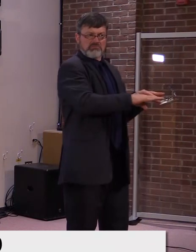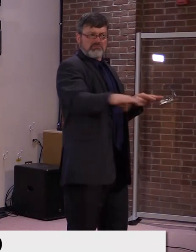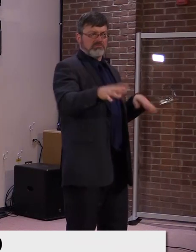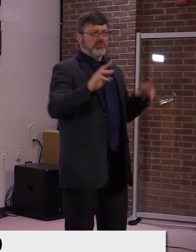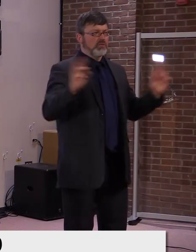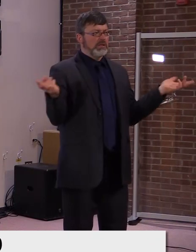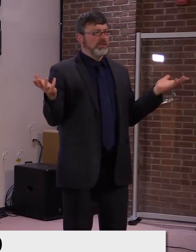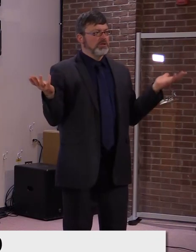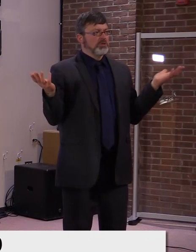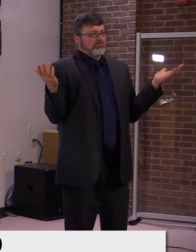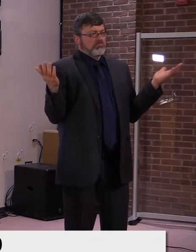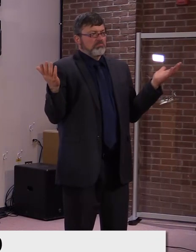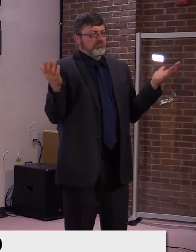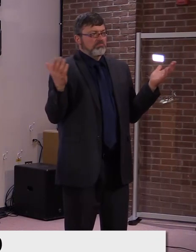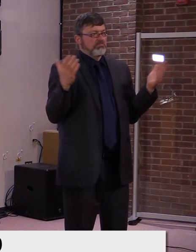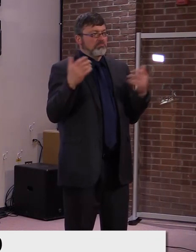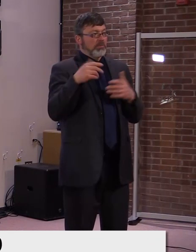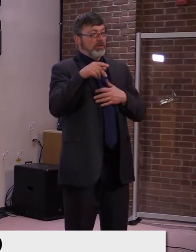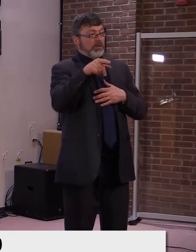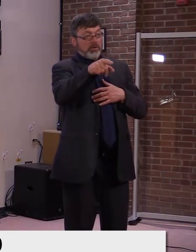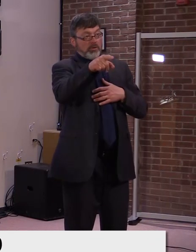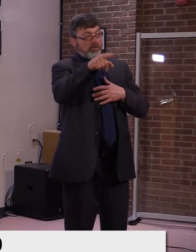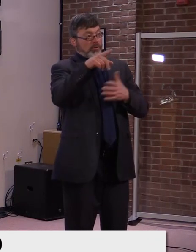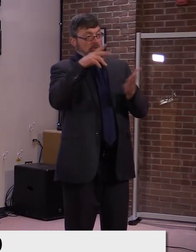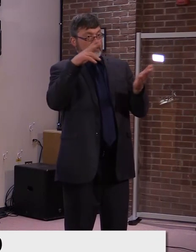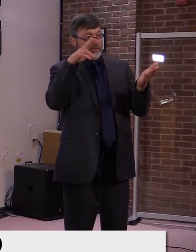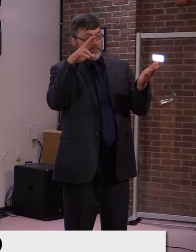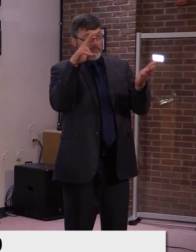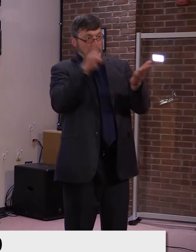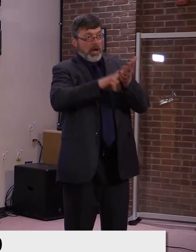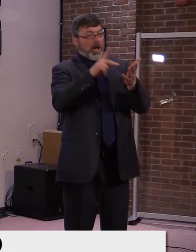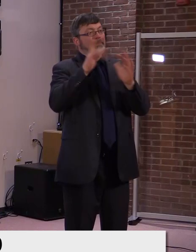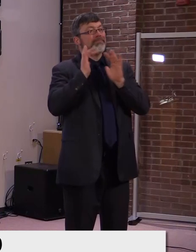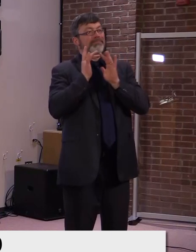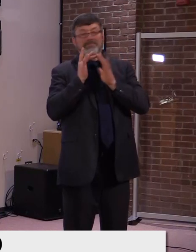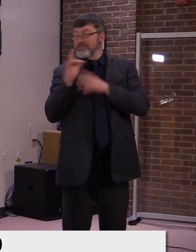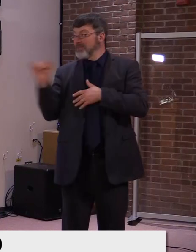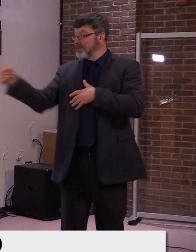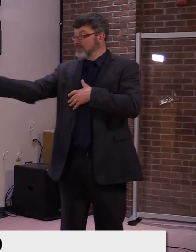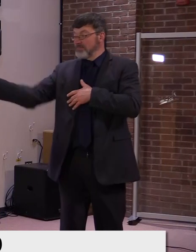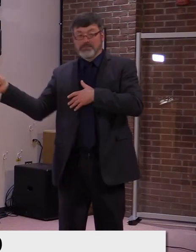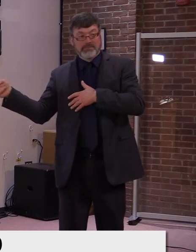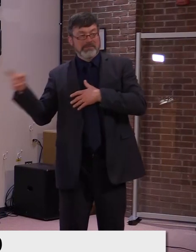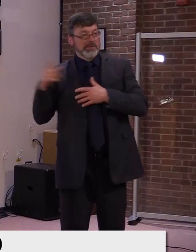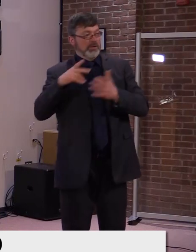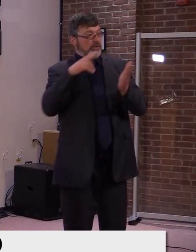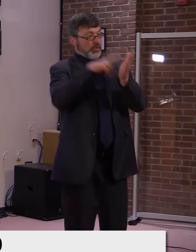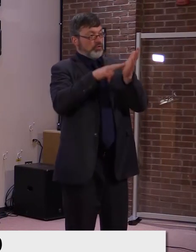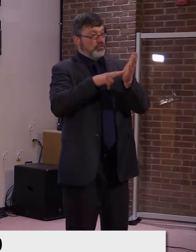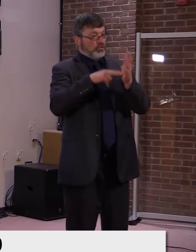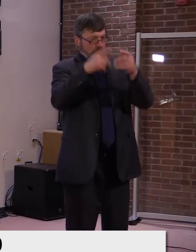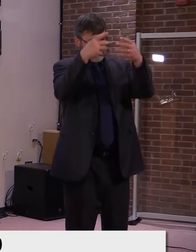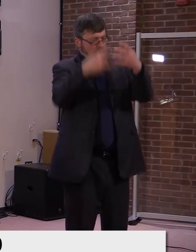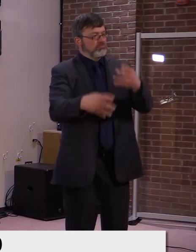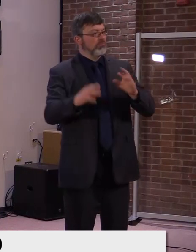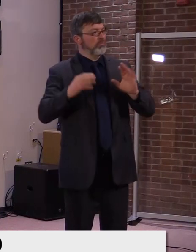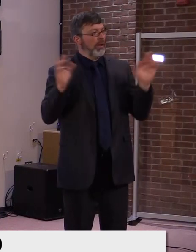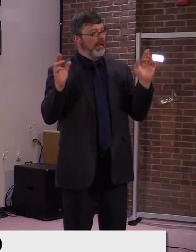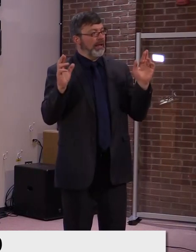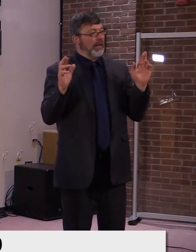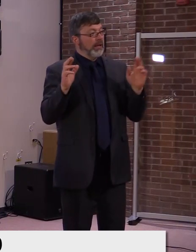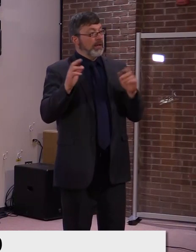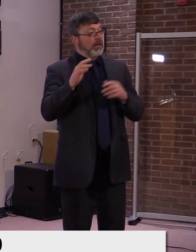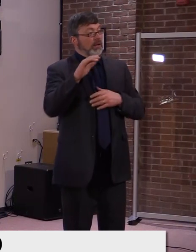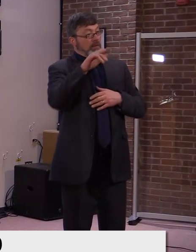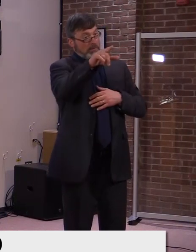at the registration page as you. Frankly, you can sign up now. You can go back into your registration and see it. You